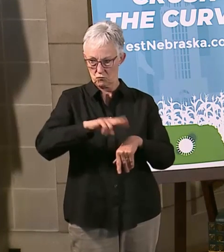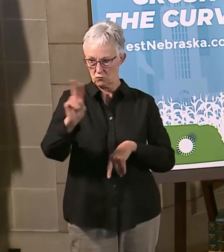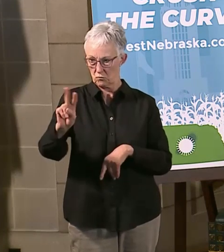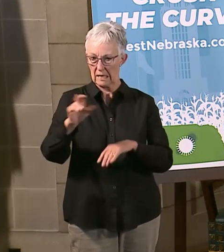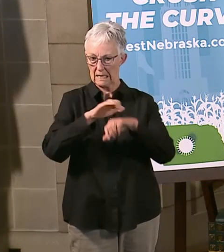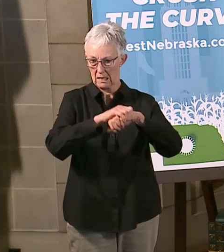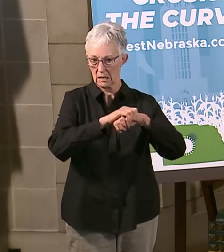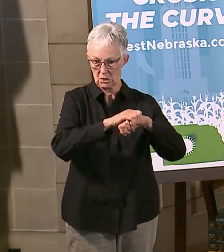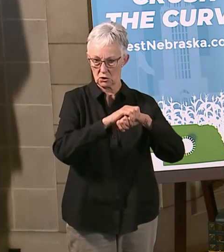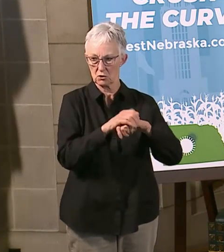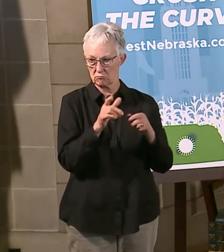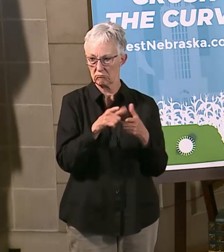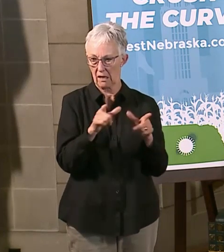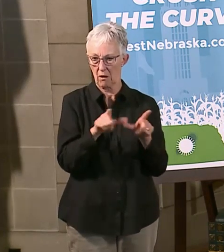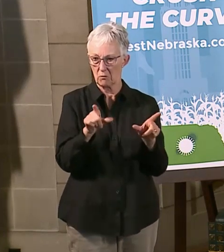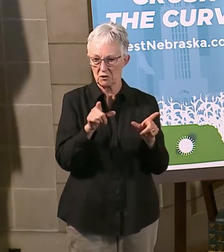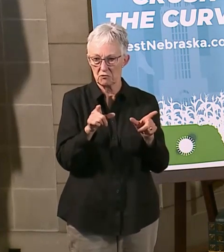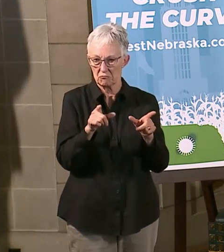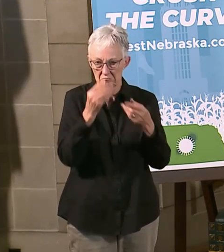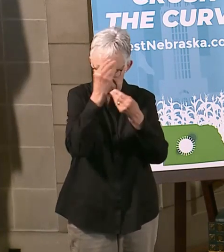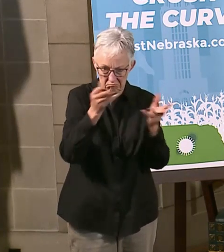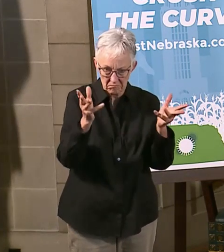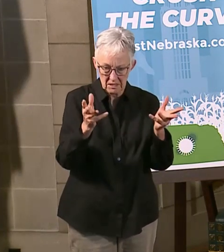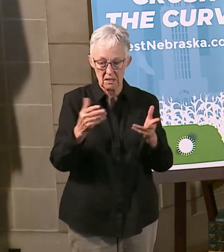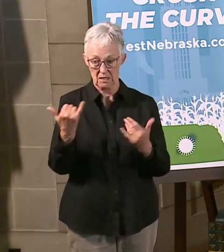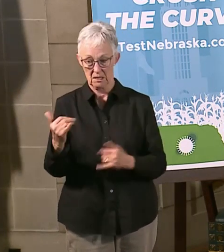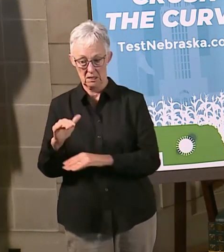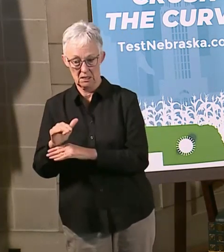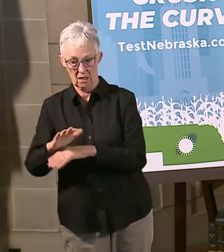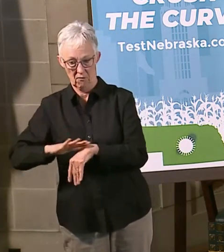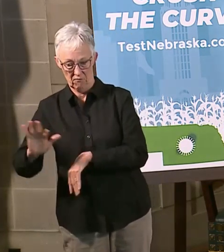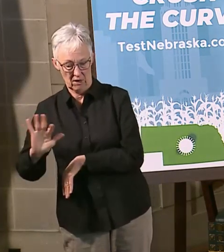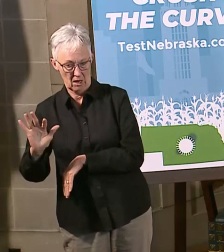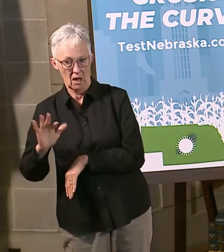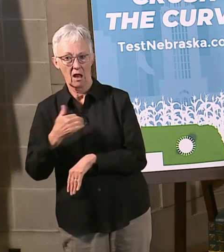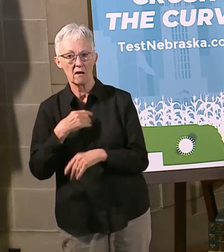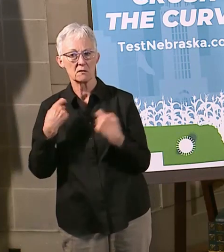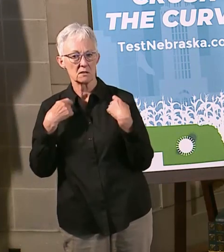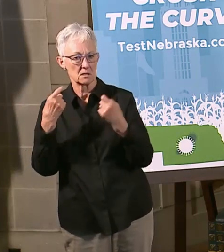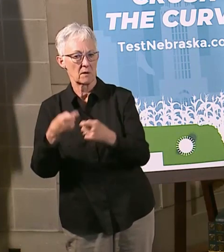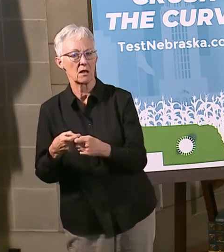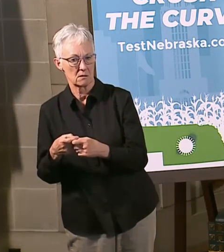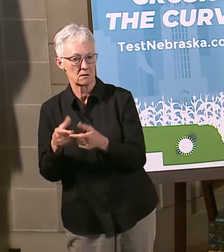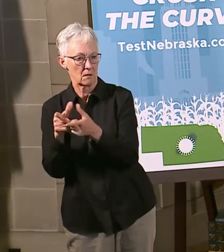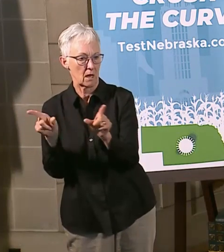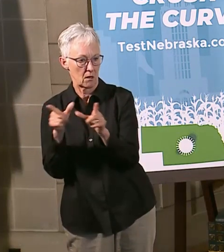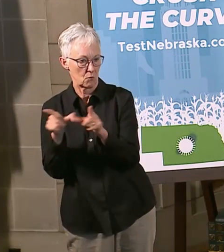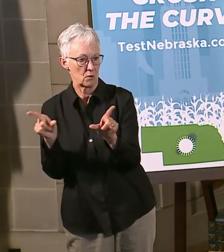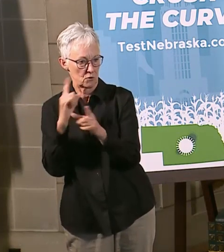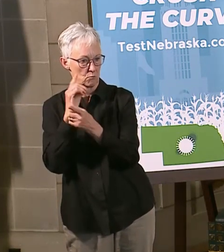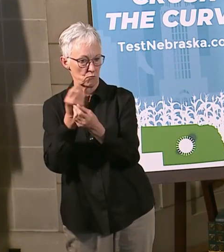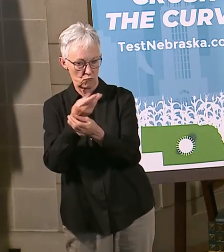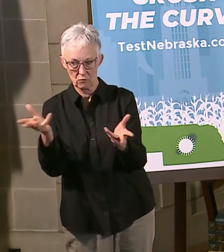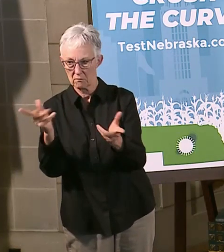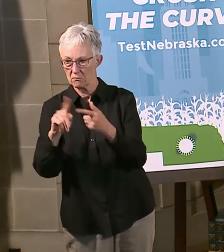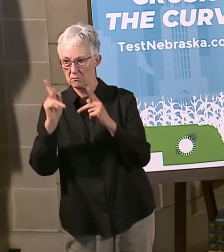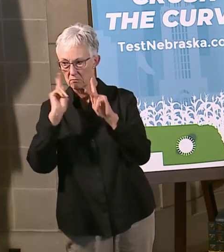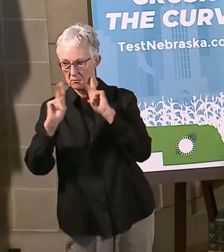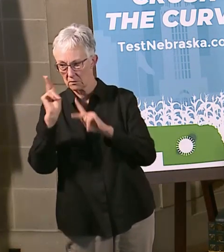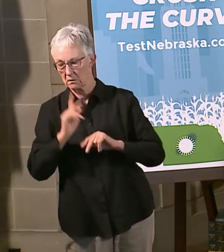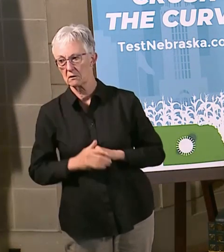Time, our regular time. Tonight at 5 o'clock, we will do our Spanish press briefing, or in Spanish language. And then